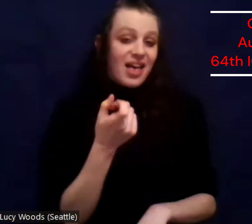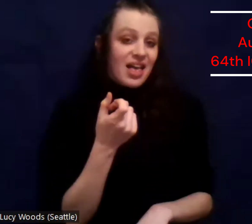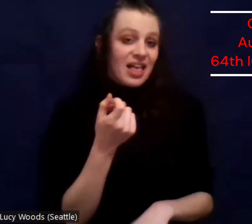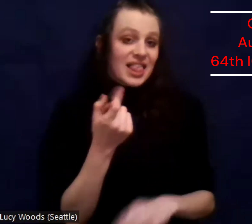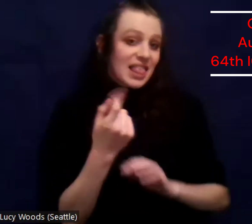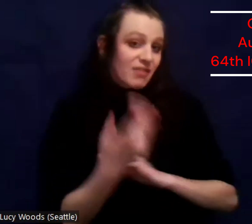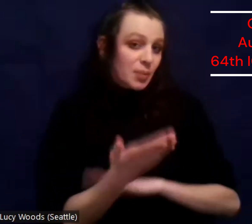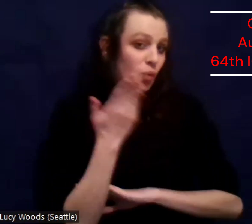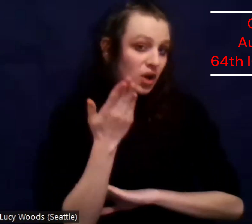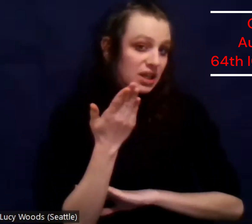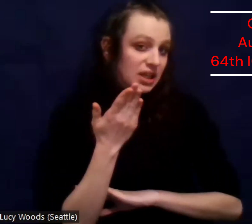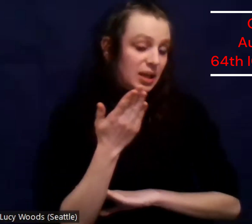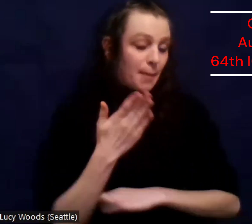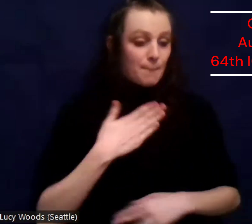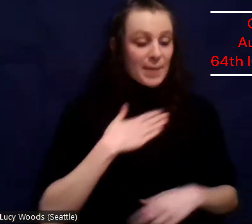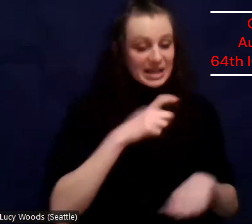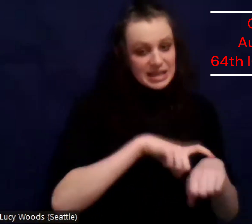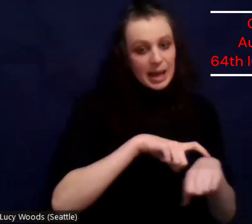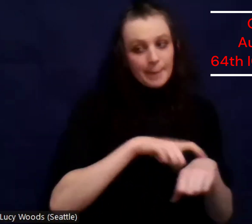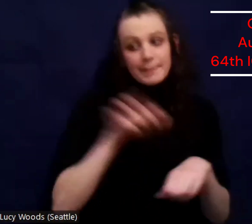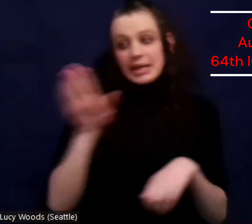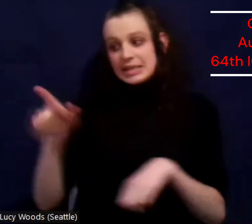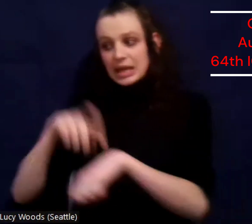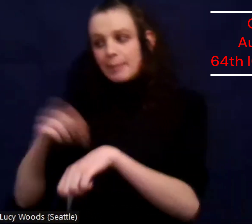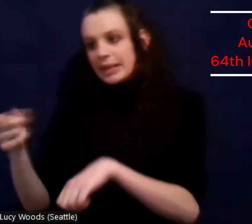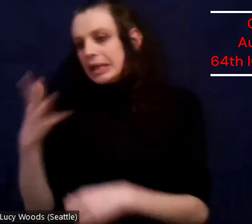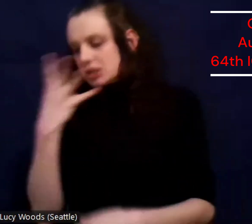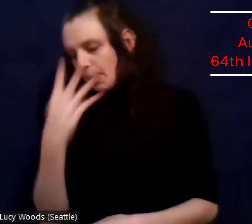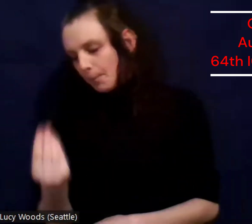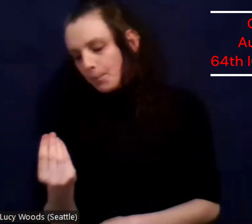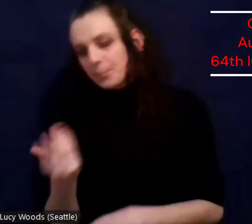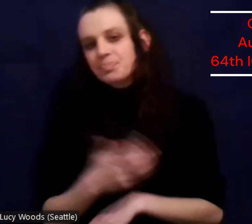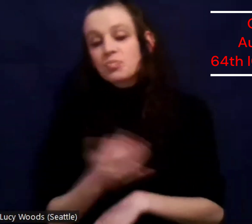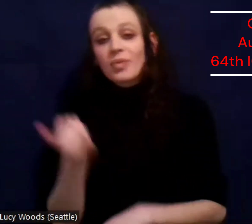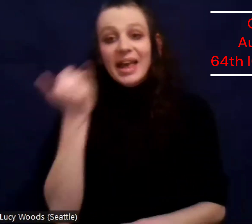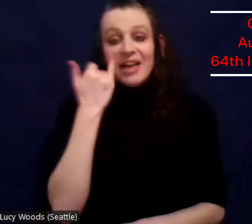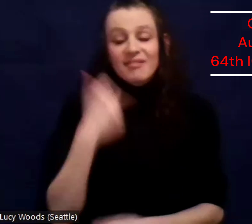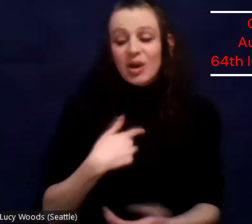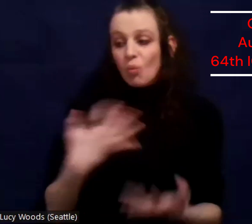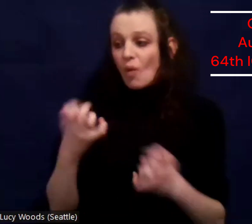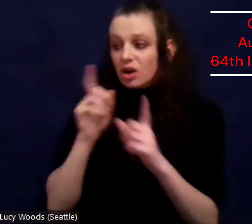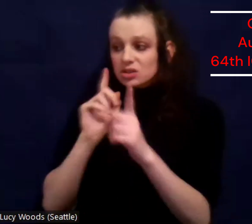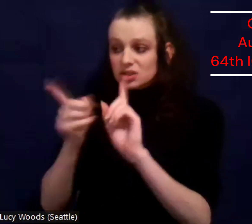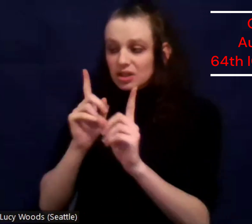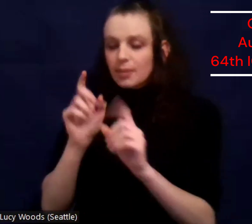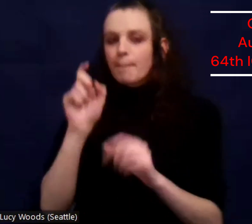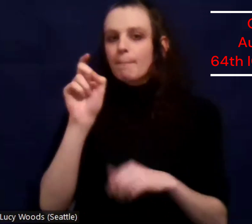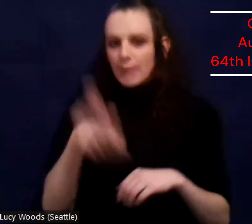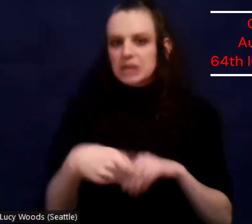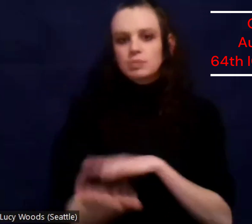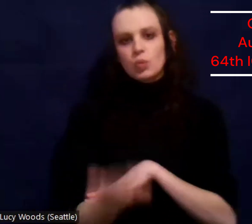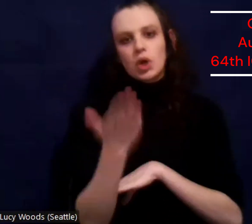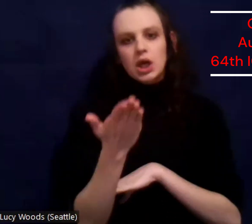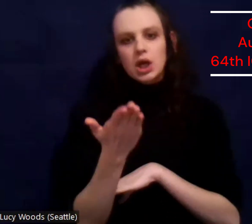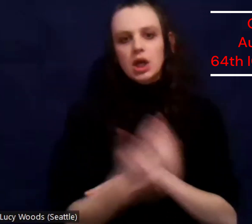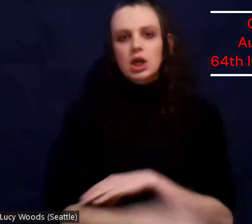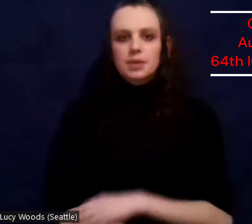his time zone. So I had to, if I was going to speak to him, um, it was going to have to be in the morning.